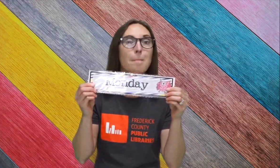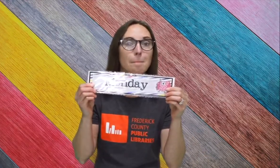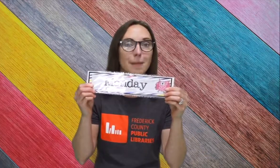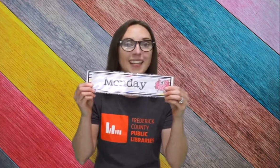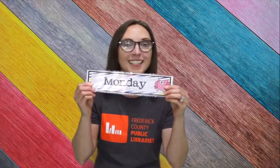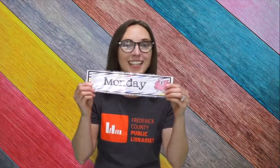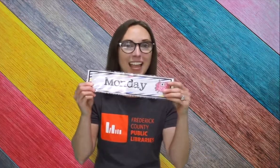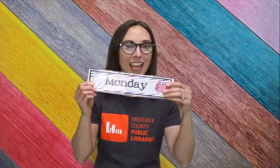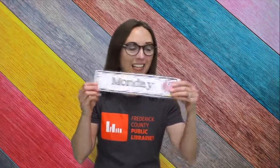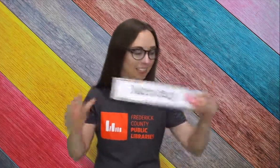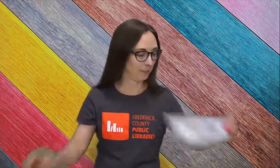Monday.